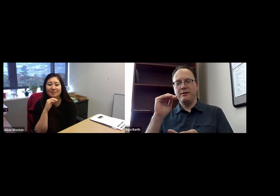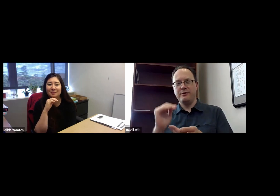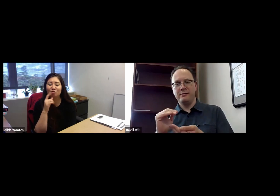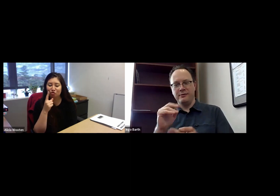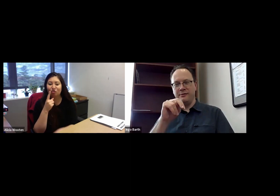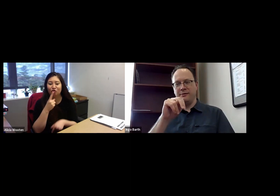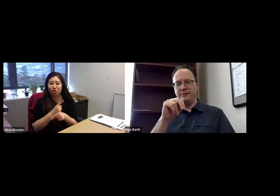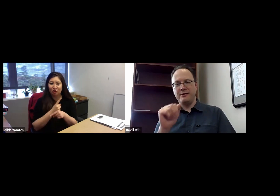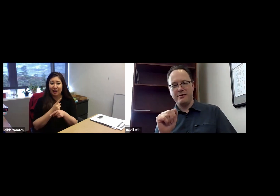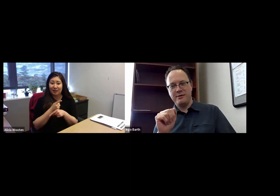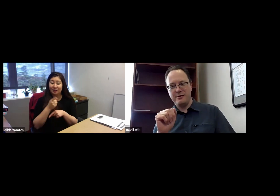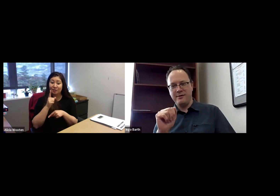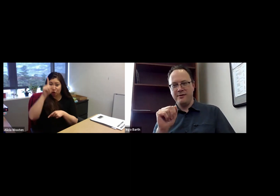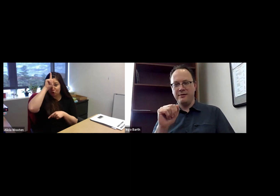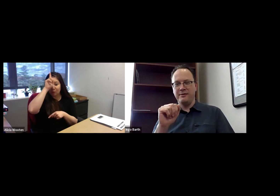So Na,